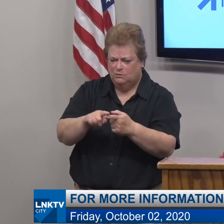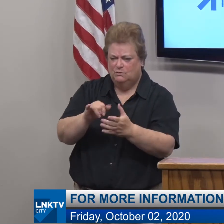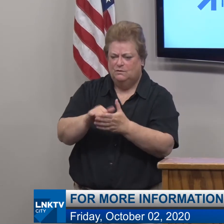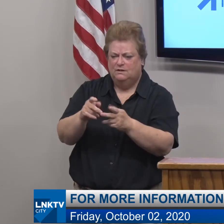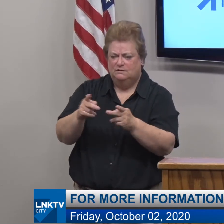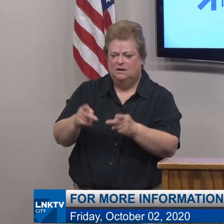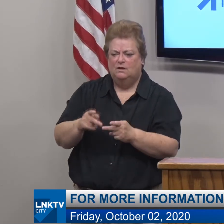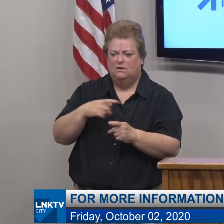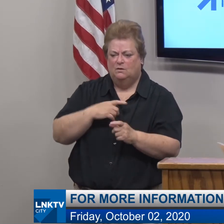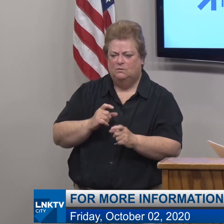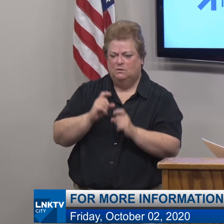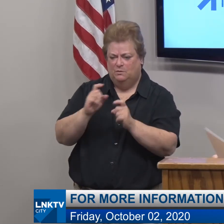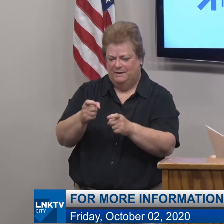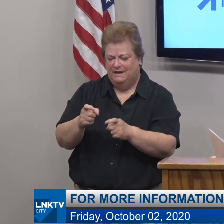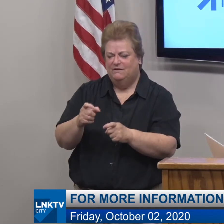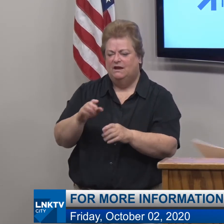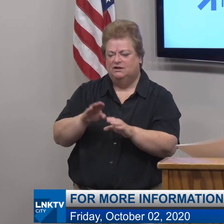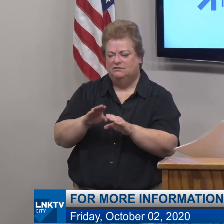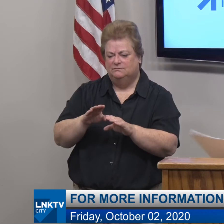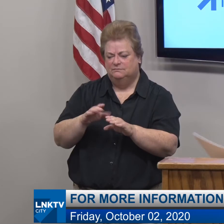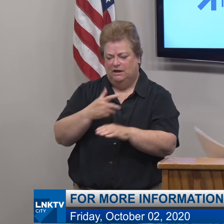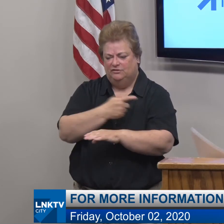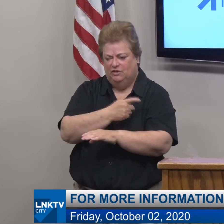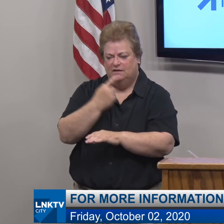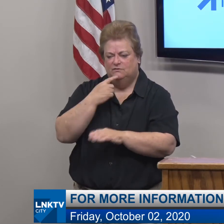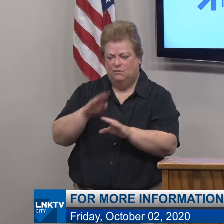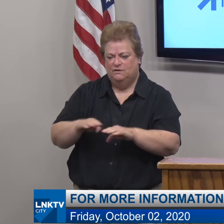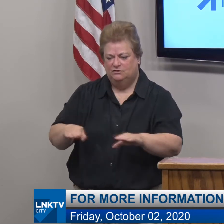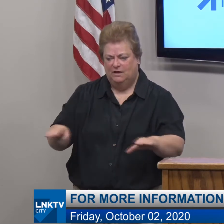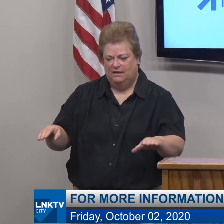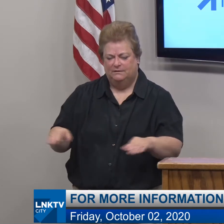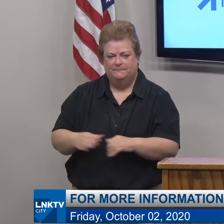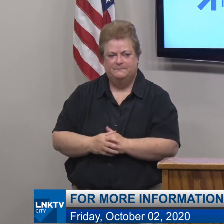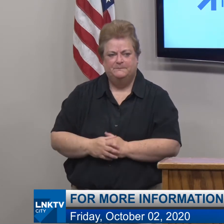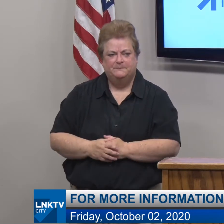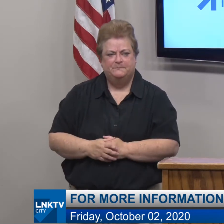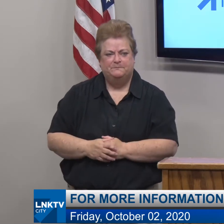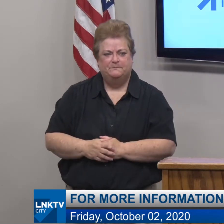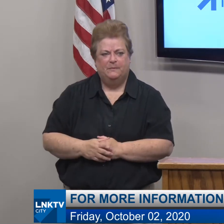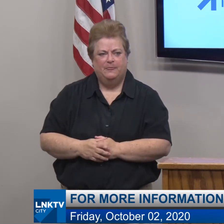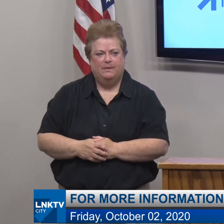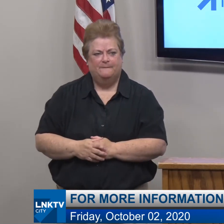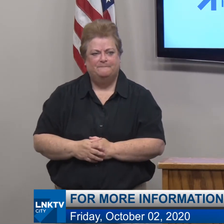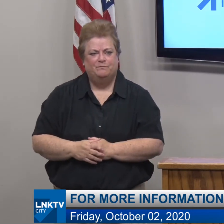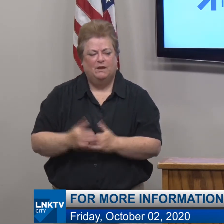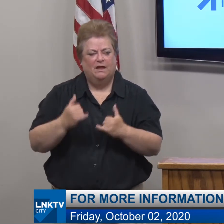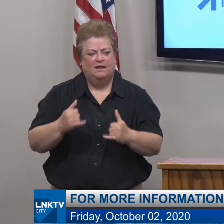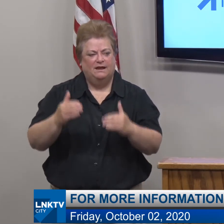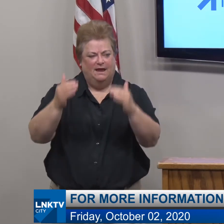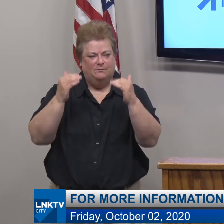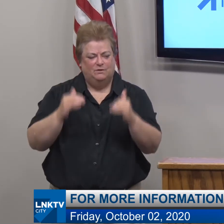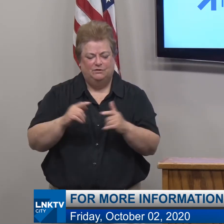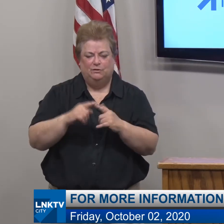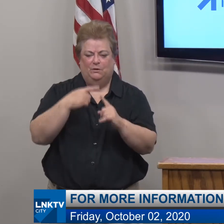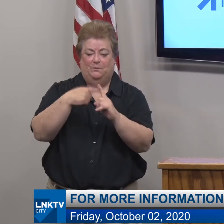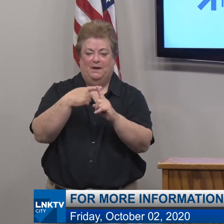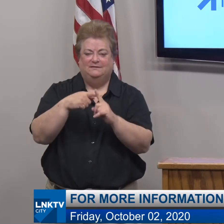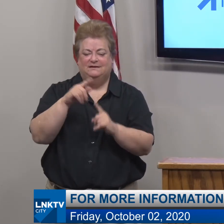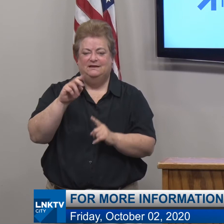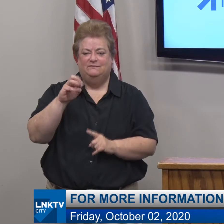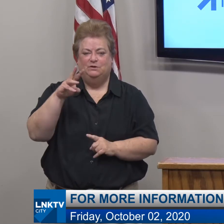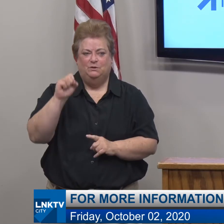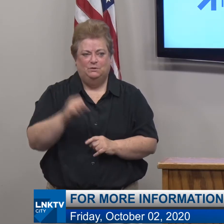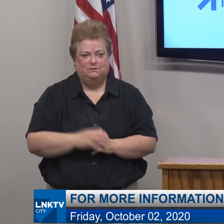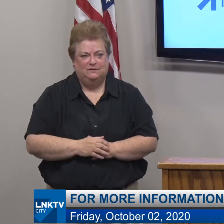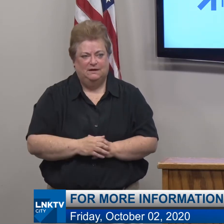be offering childhood immunizations there as well. Now moving on to positive news.